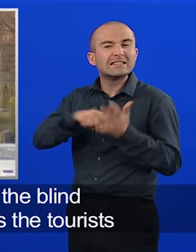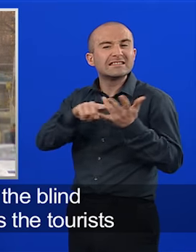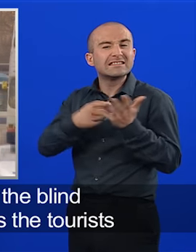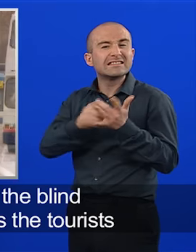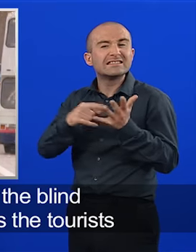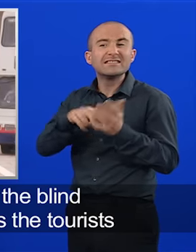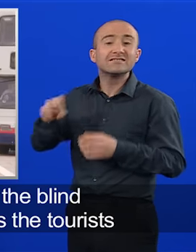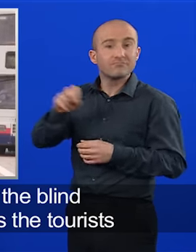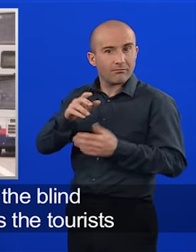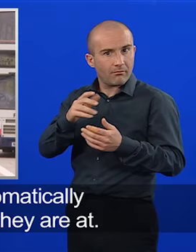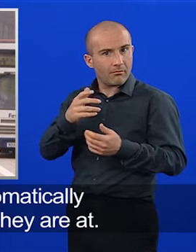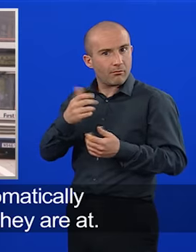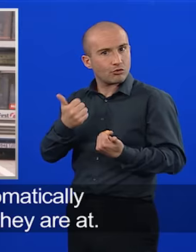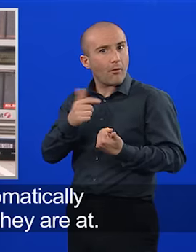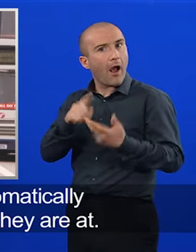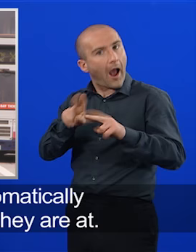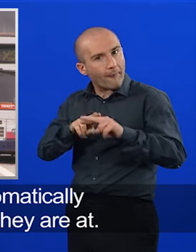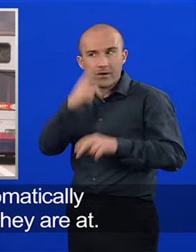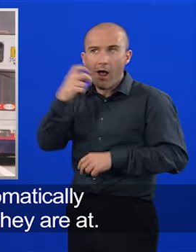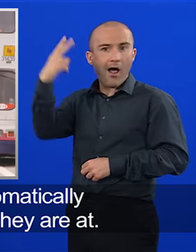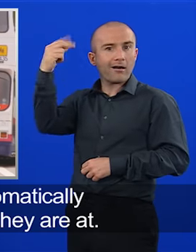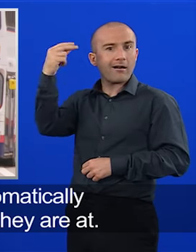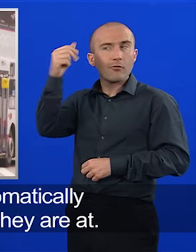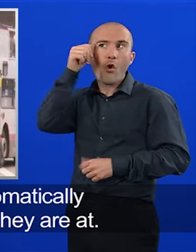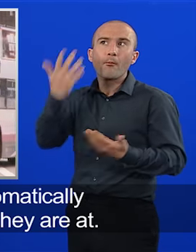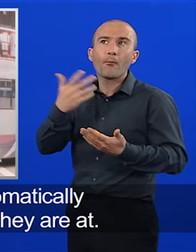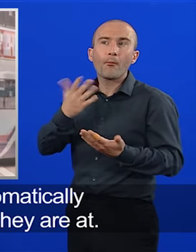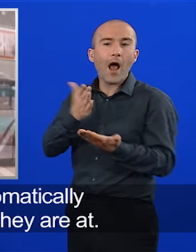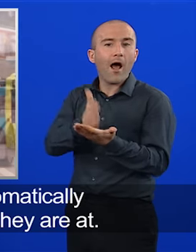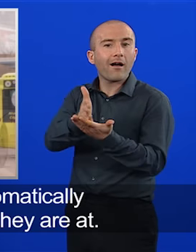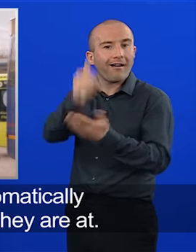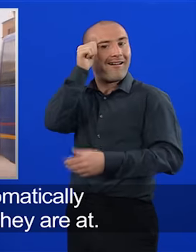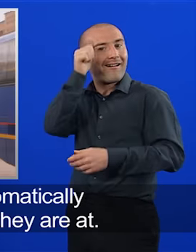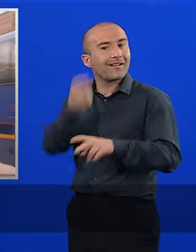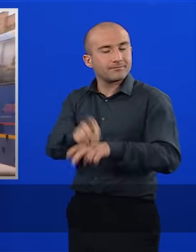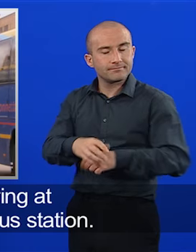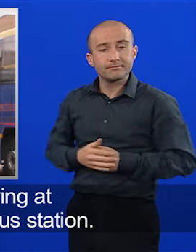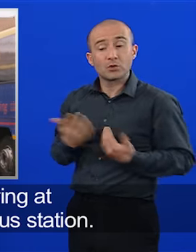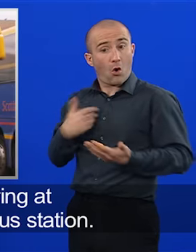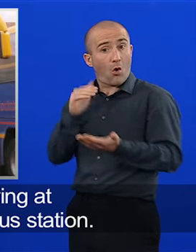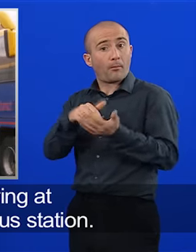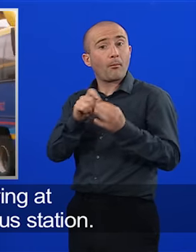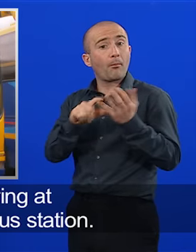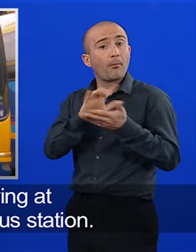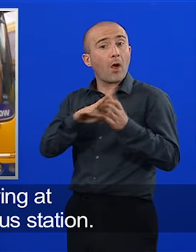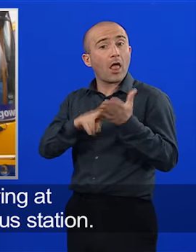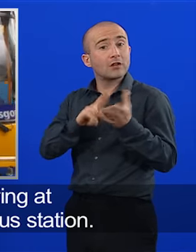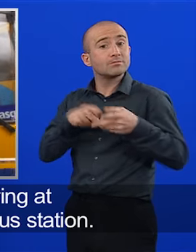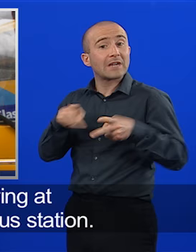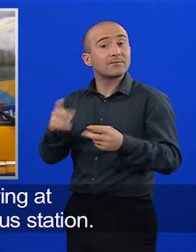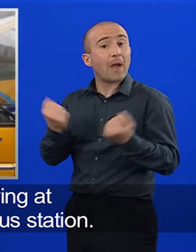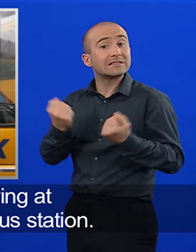population as well as the tourists when the buses automatically tell you which stop they're at. I'm now arriving